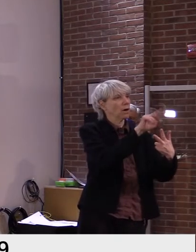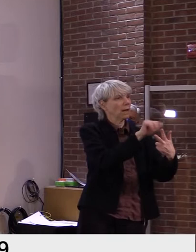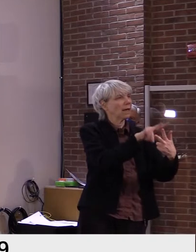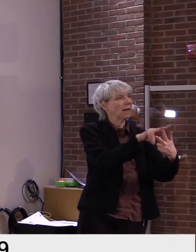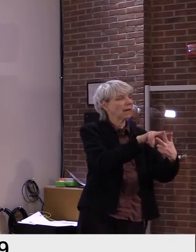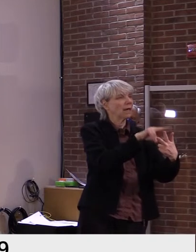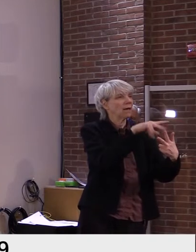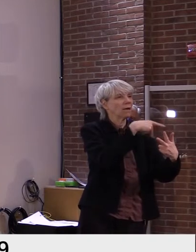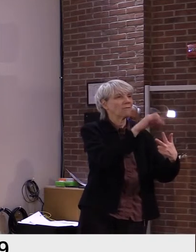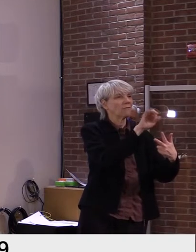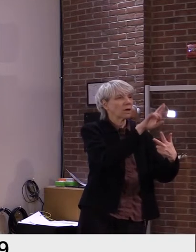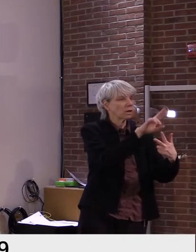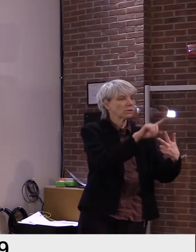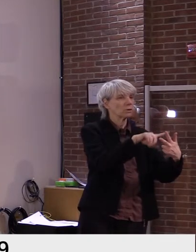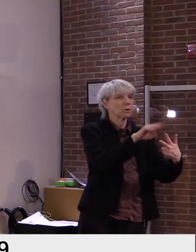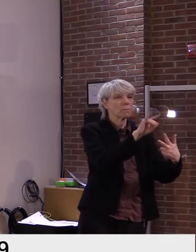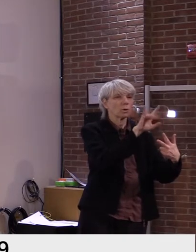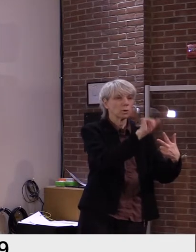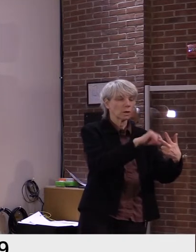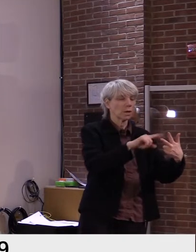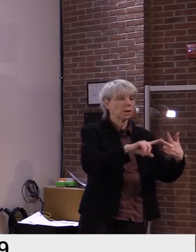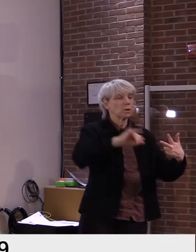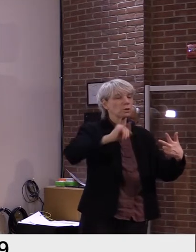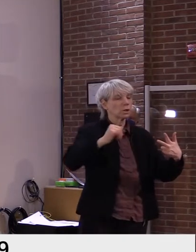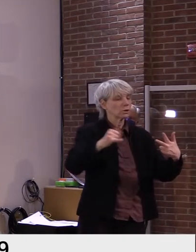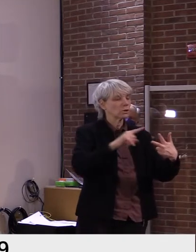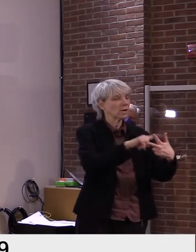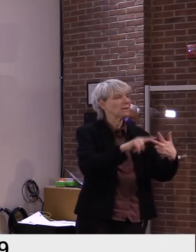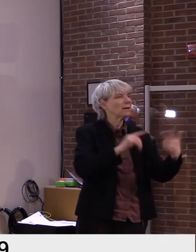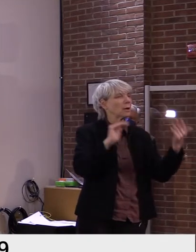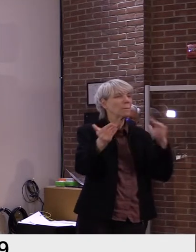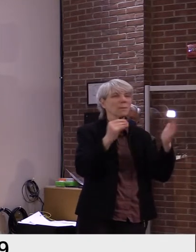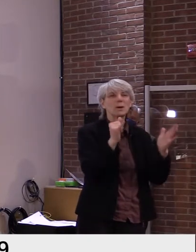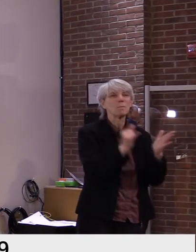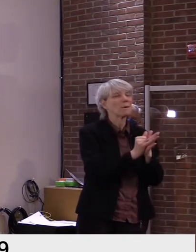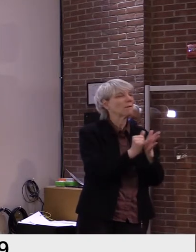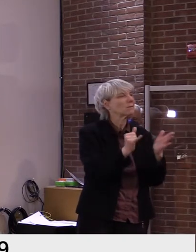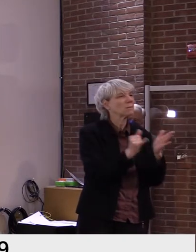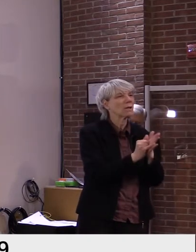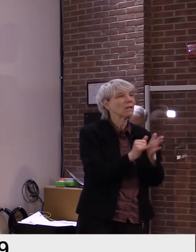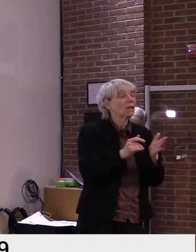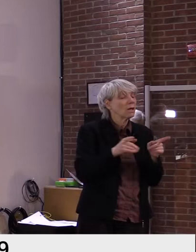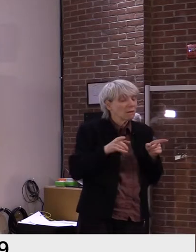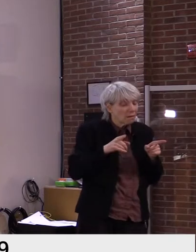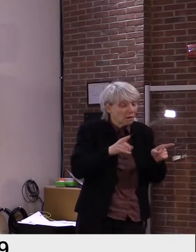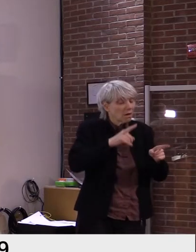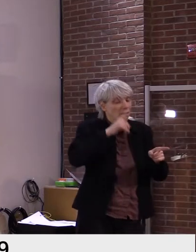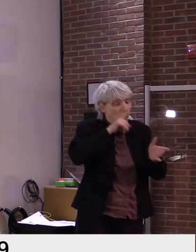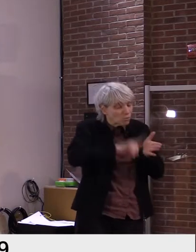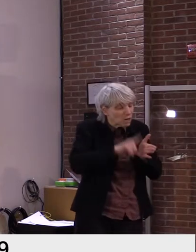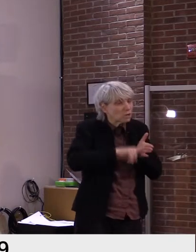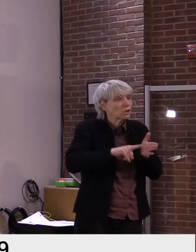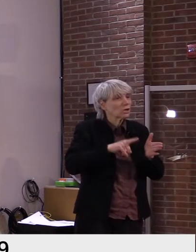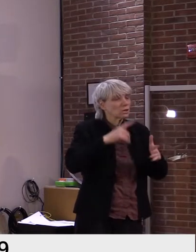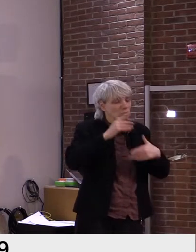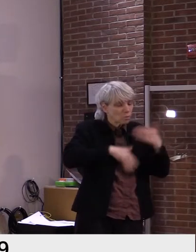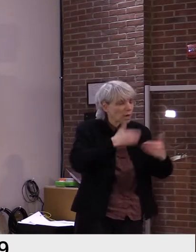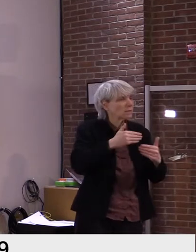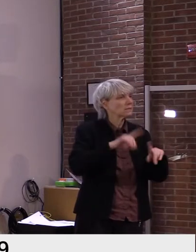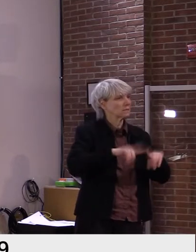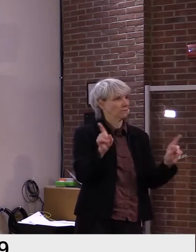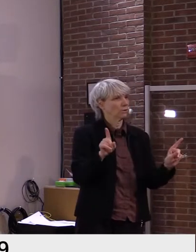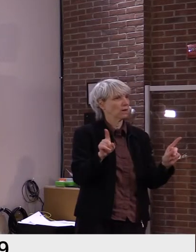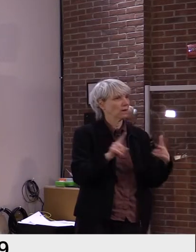vaccines due to different study protocols, different timing during the pandemic. Nonetheless, the bottom